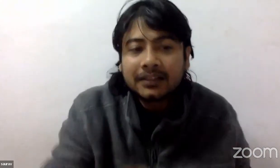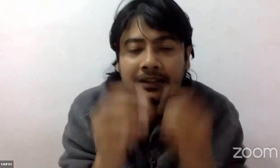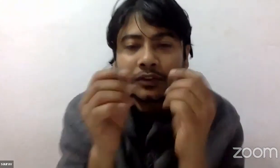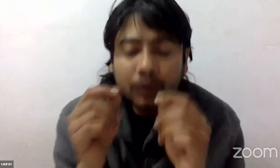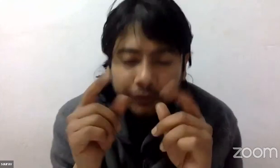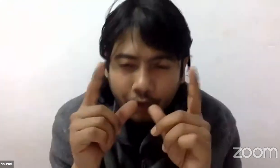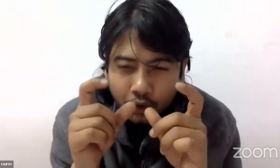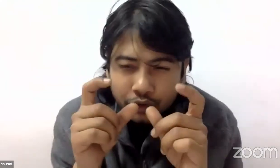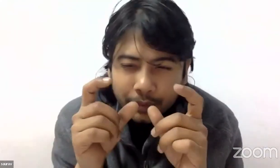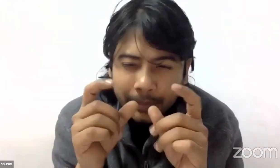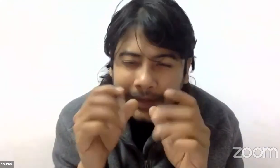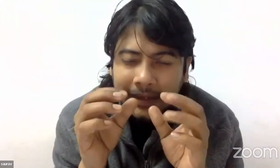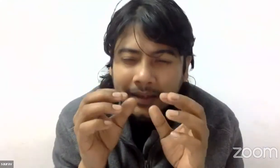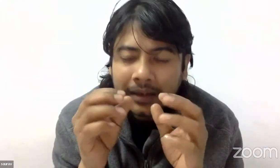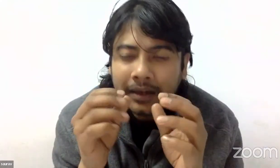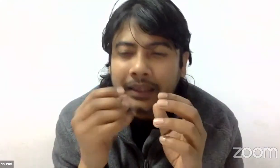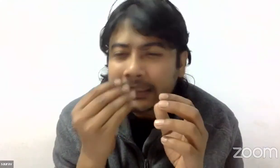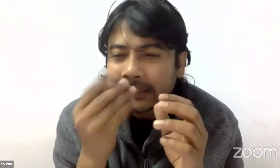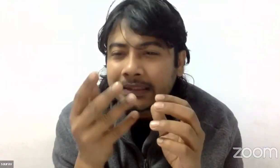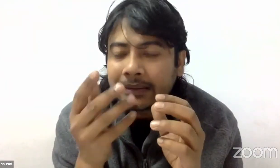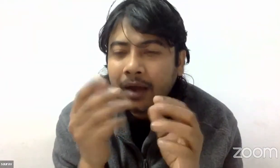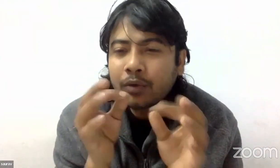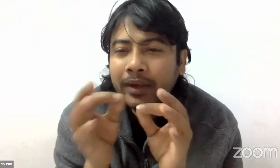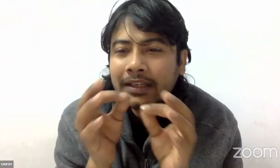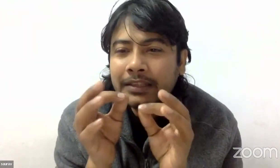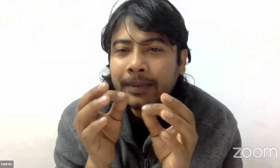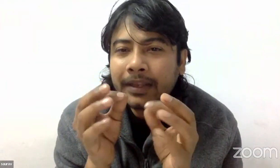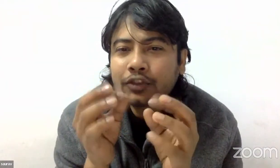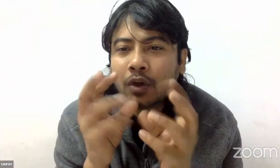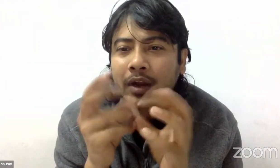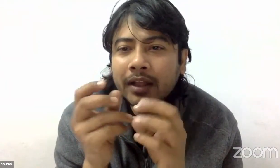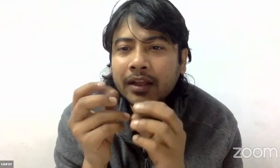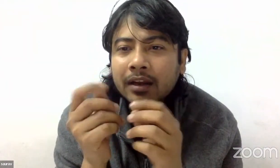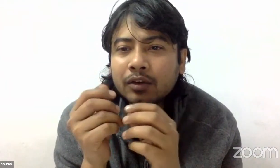These photos would be very easy. How do I explain Chaurahe ka laddu?